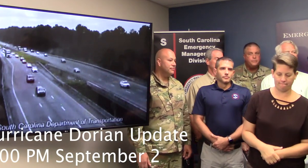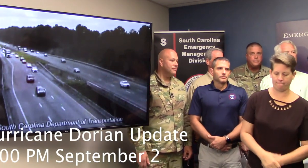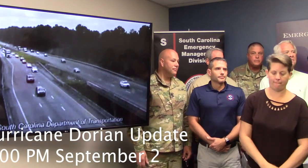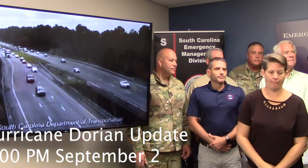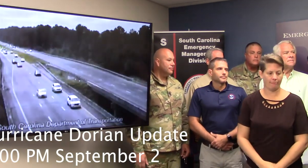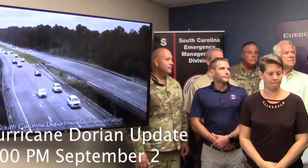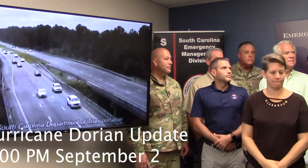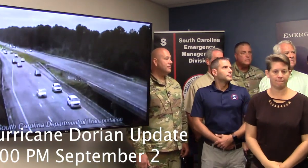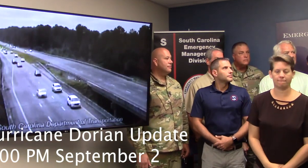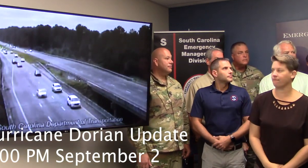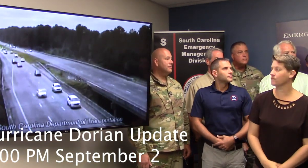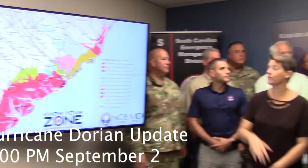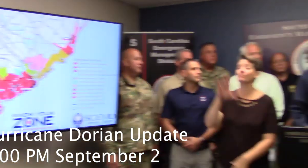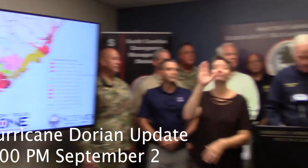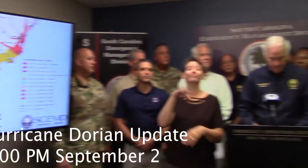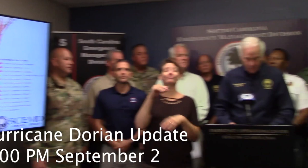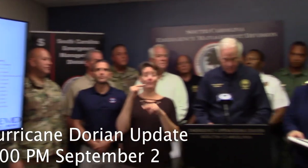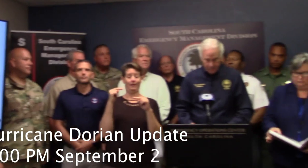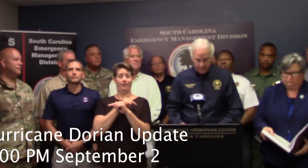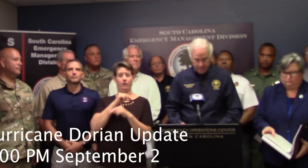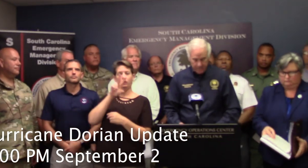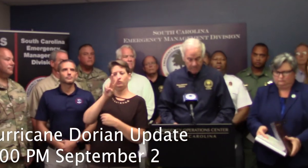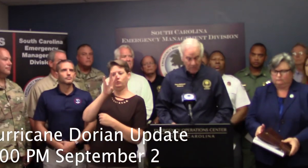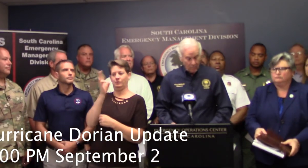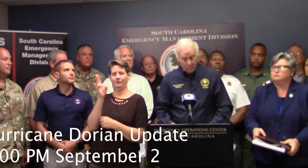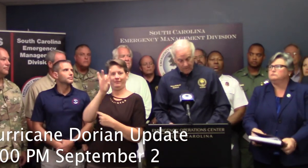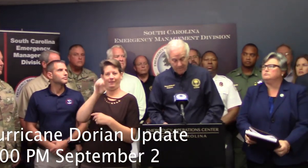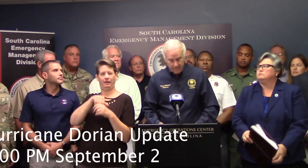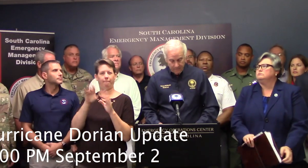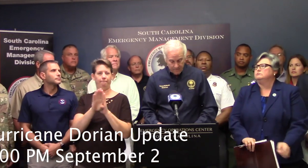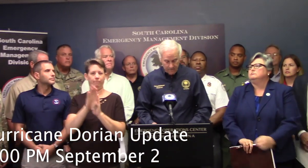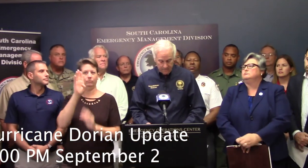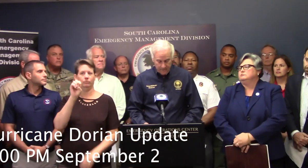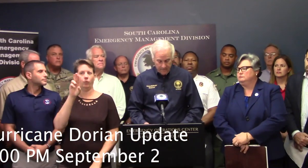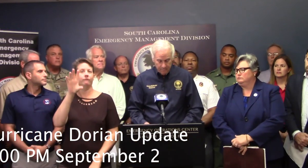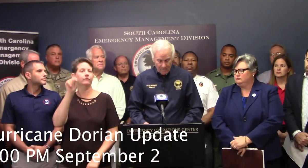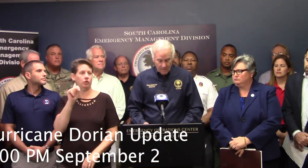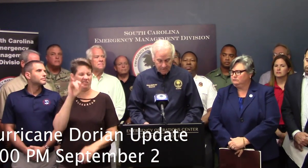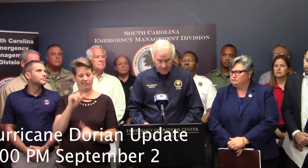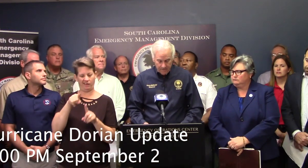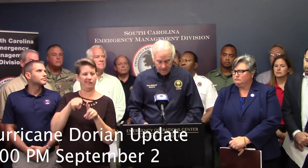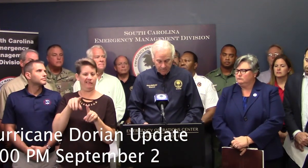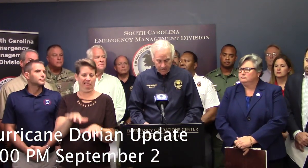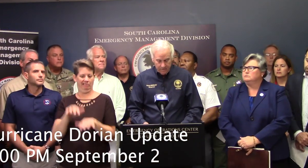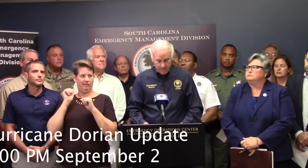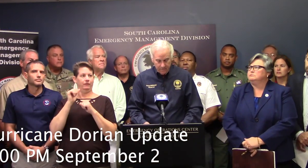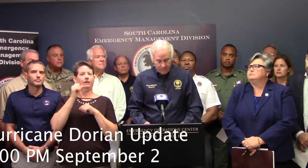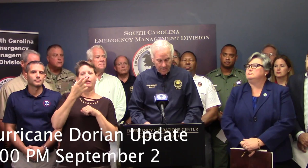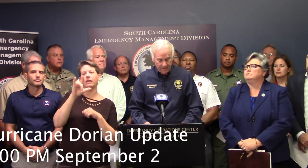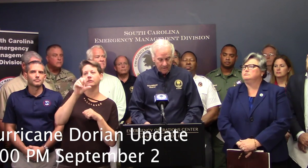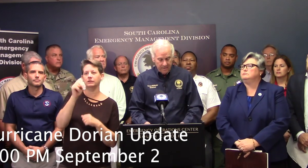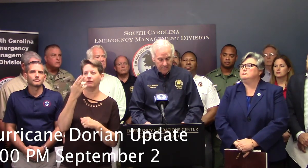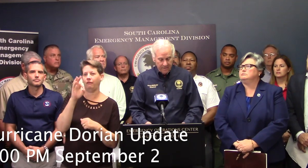Uh, as for Highway 278 and Buford, which is the road leaving, uh, Hilton Head, similarly increases